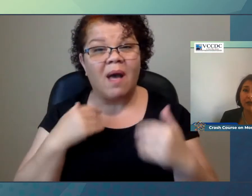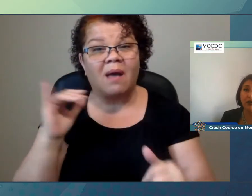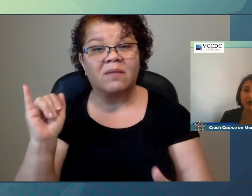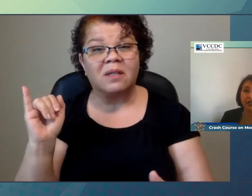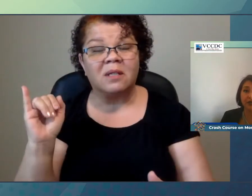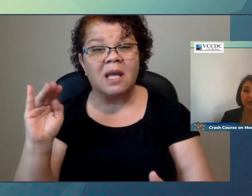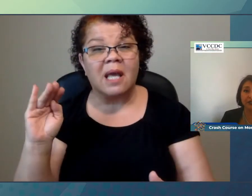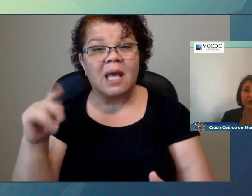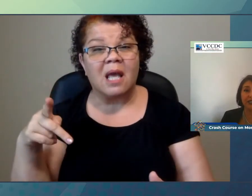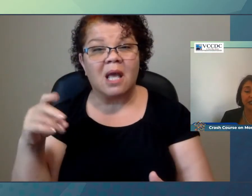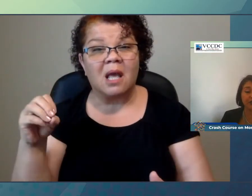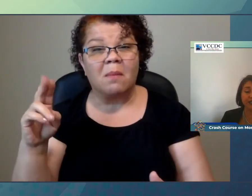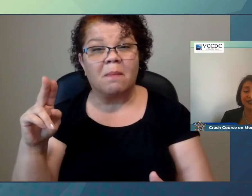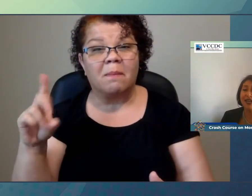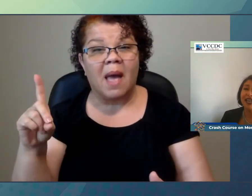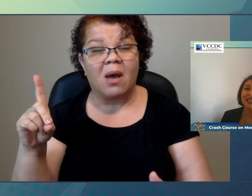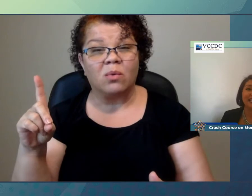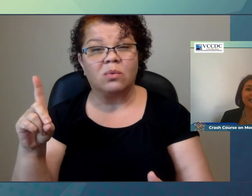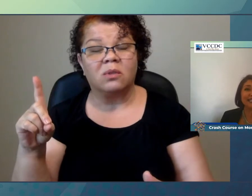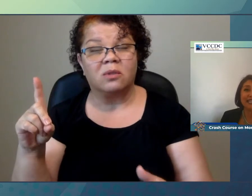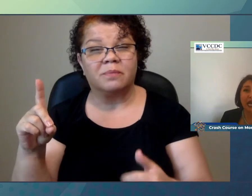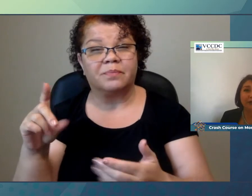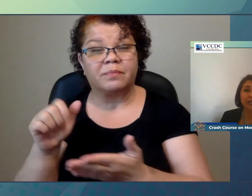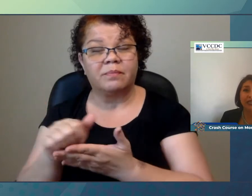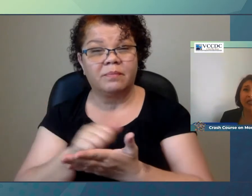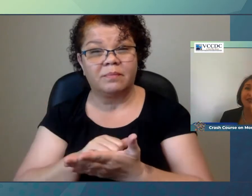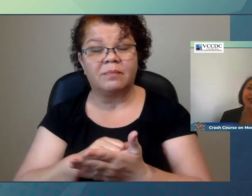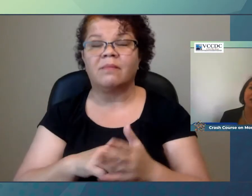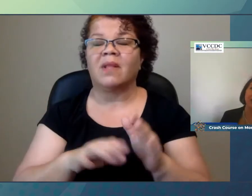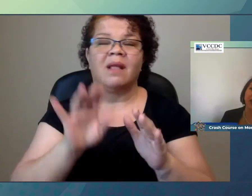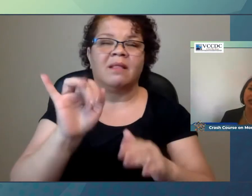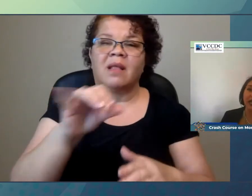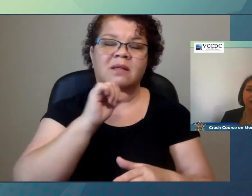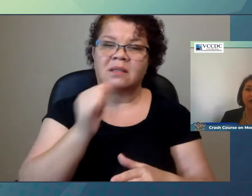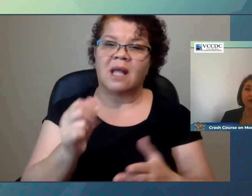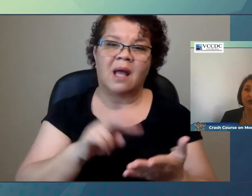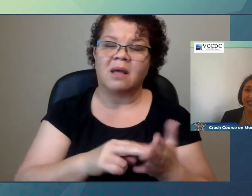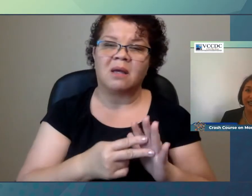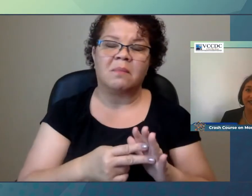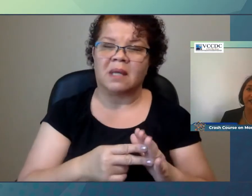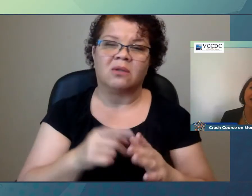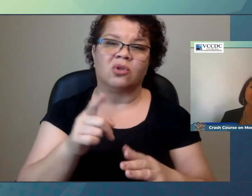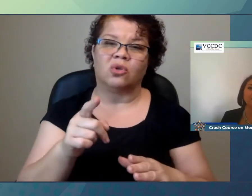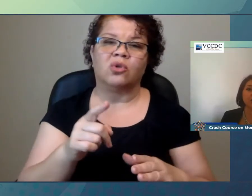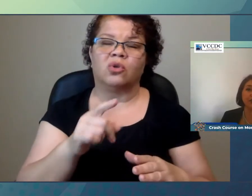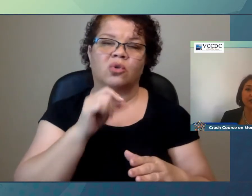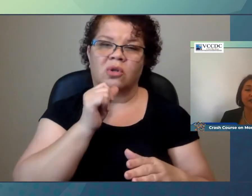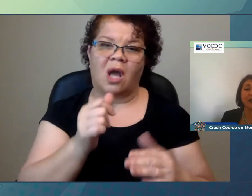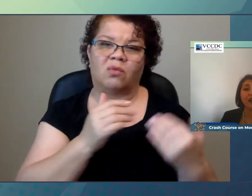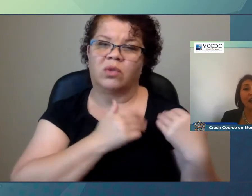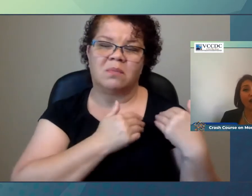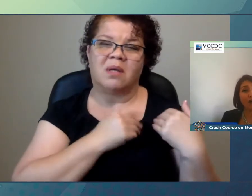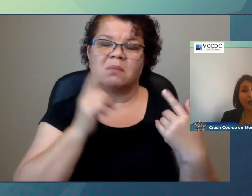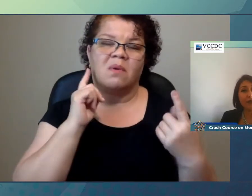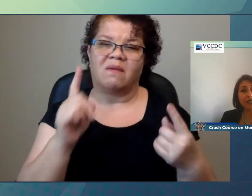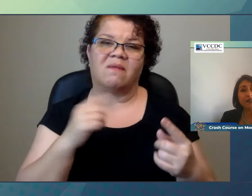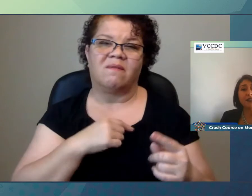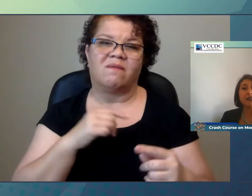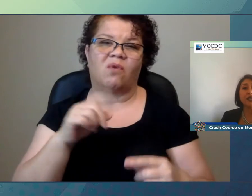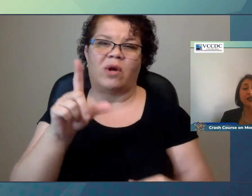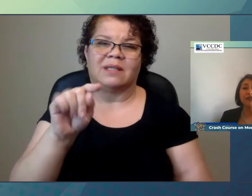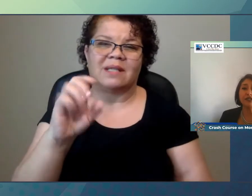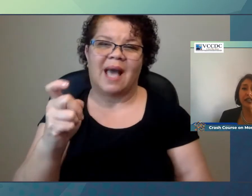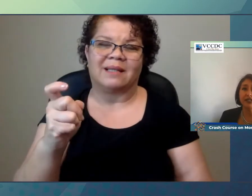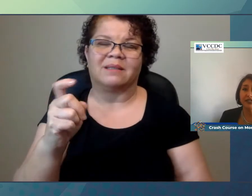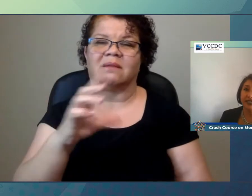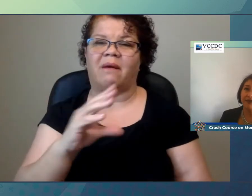your bank only the principal and interest, that does not mean that you are not liable for taxes and insurance. All that means is